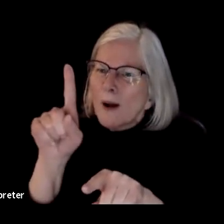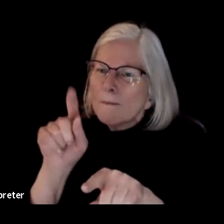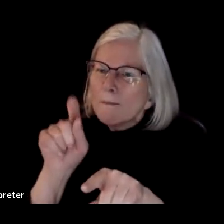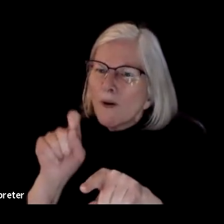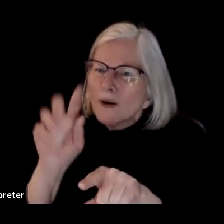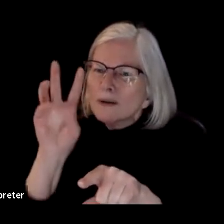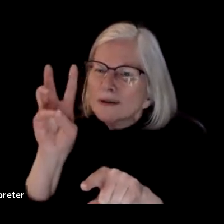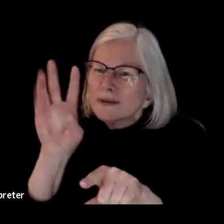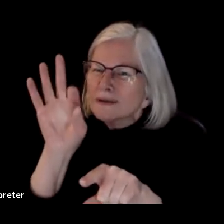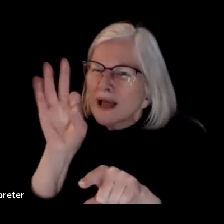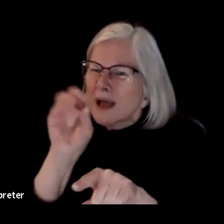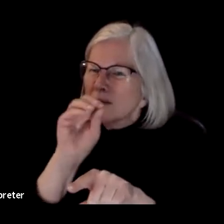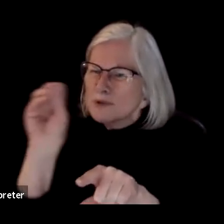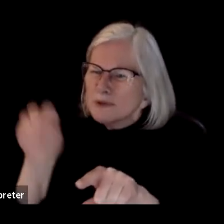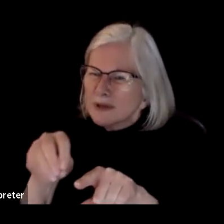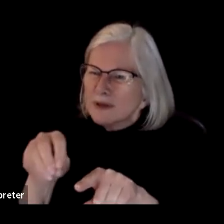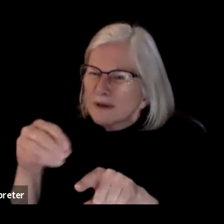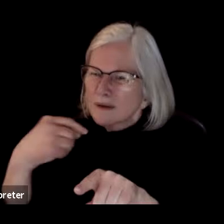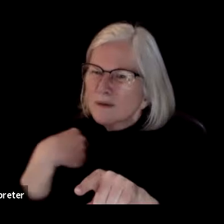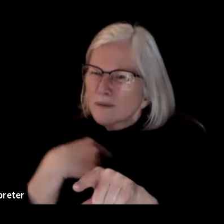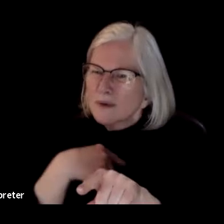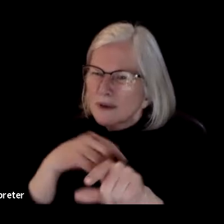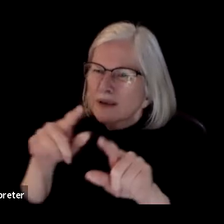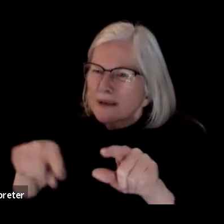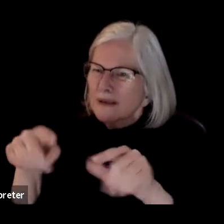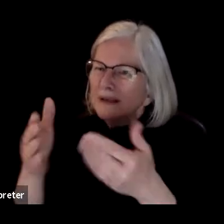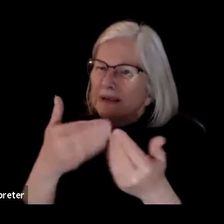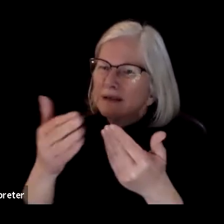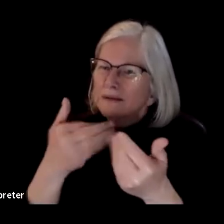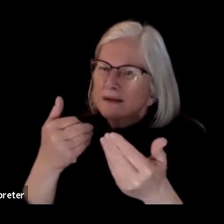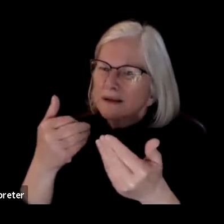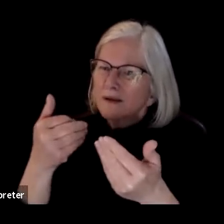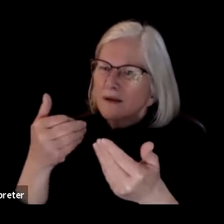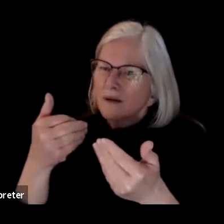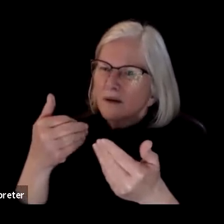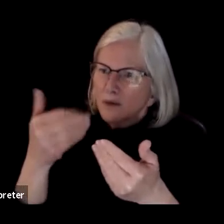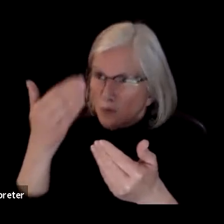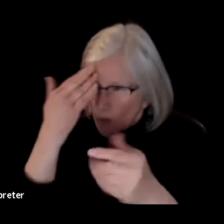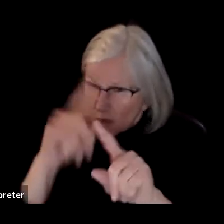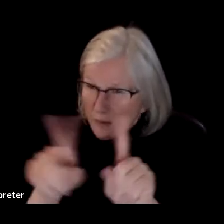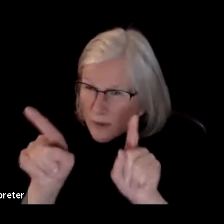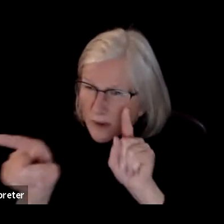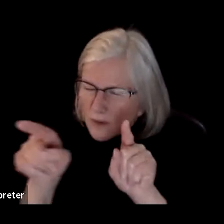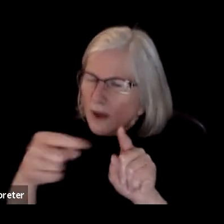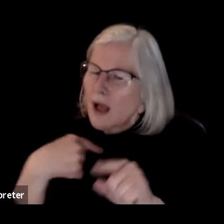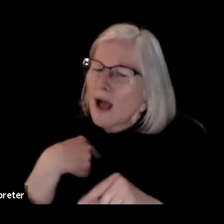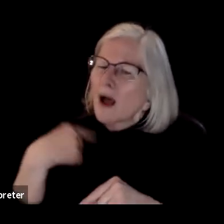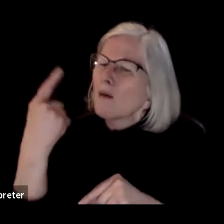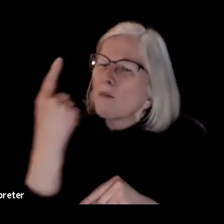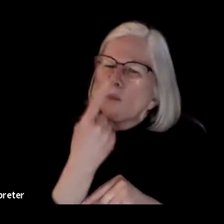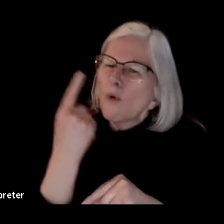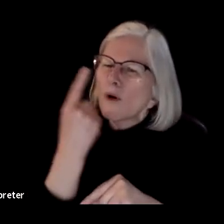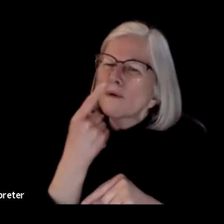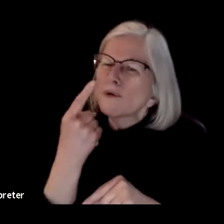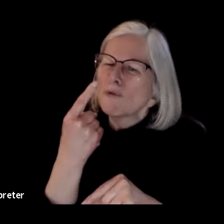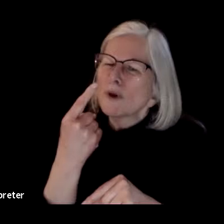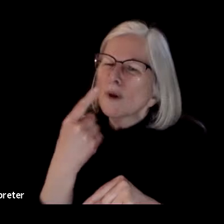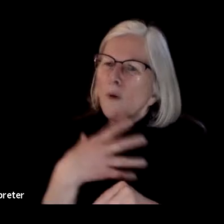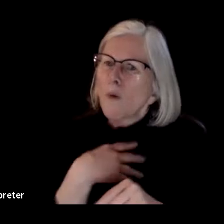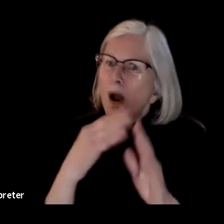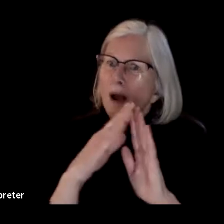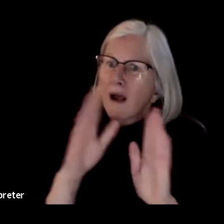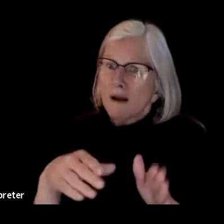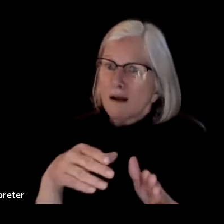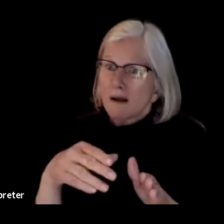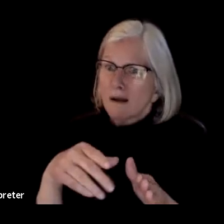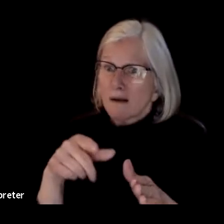unless the two of you know something different. I'm also wondering, what did the White House say last night on the call as far as